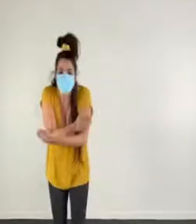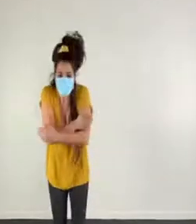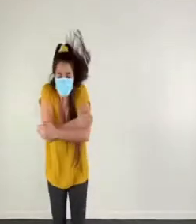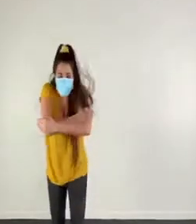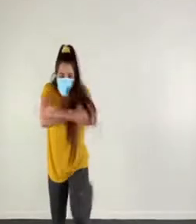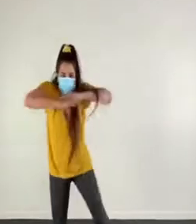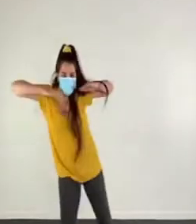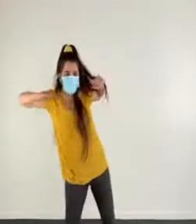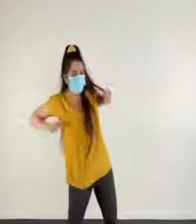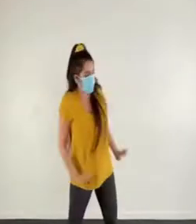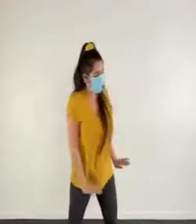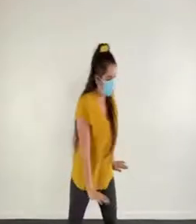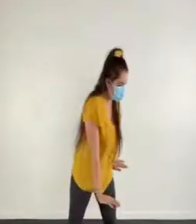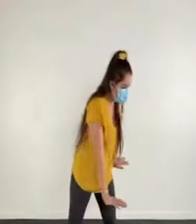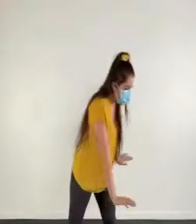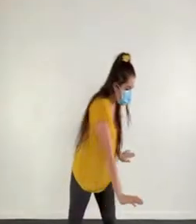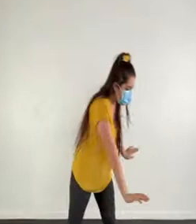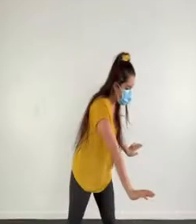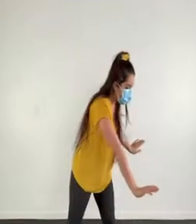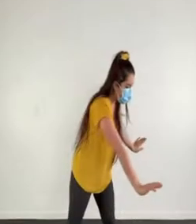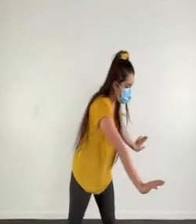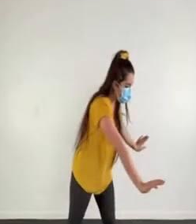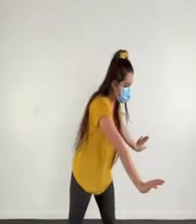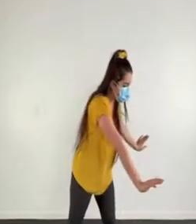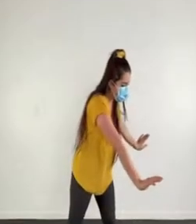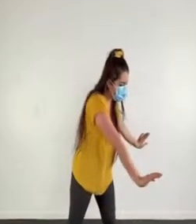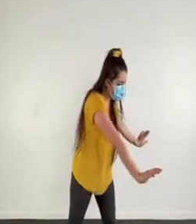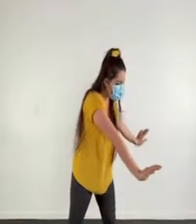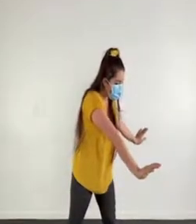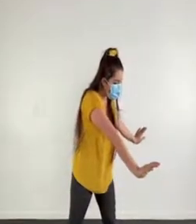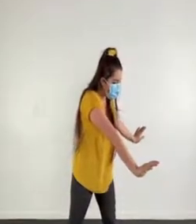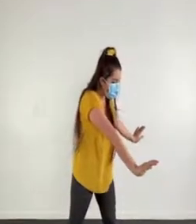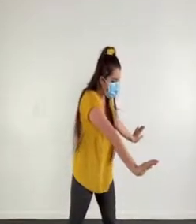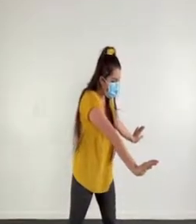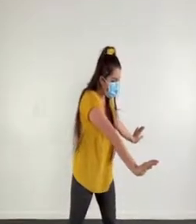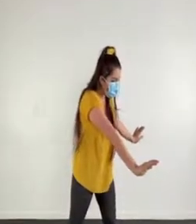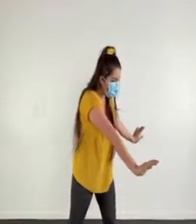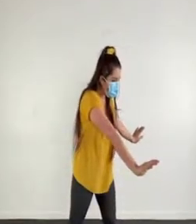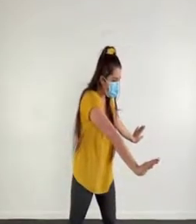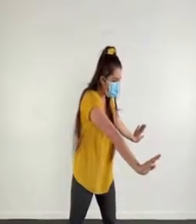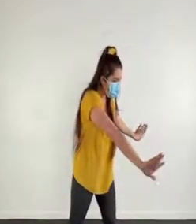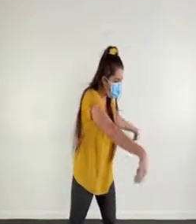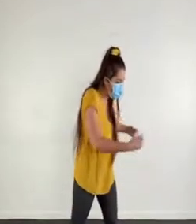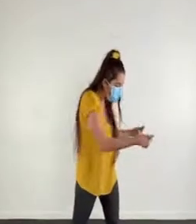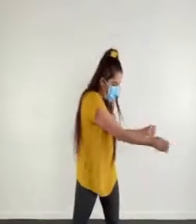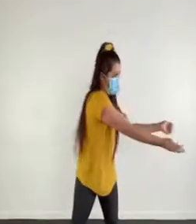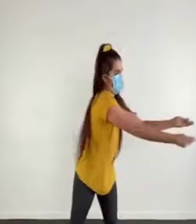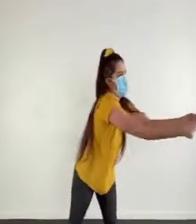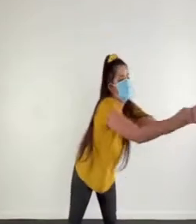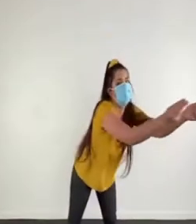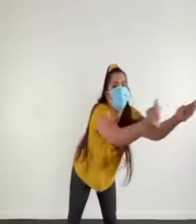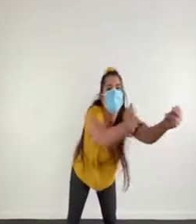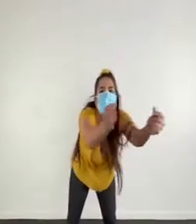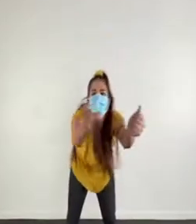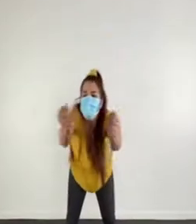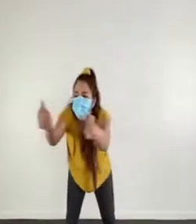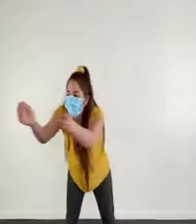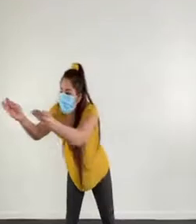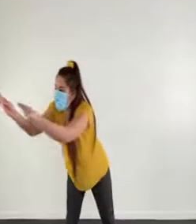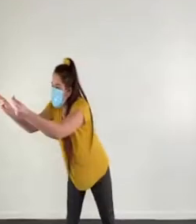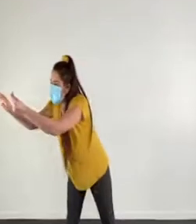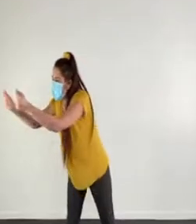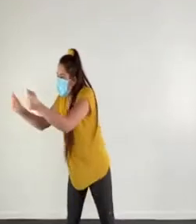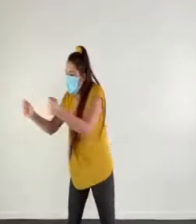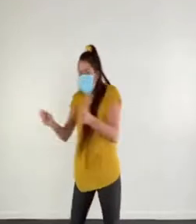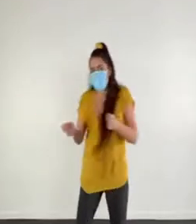with open arms to tell her story so they could see how they could be of more help. The lady at the pool